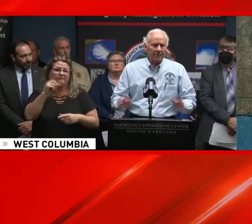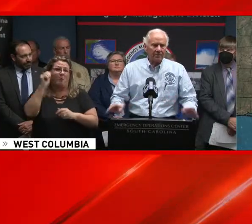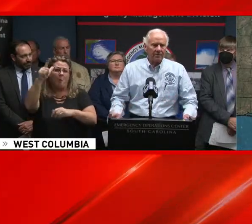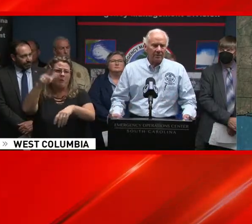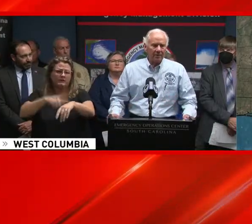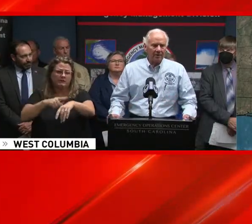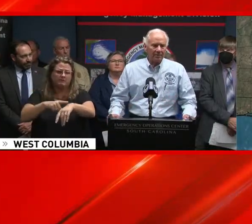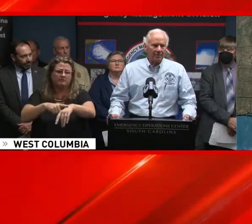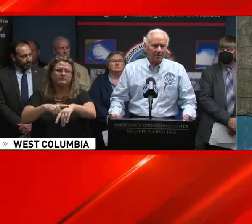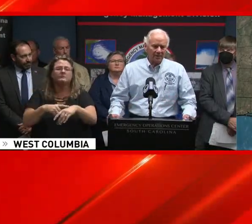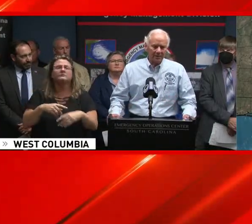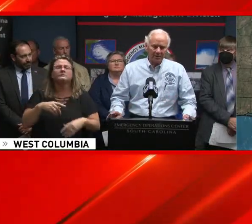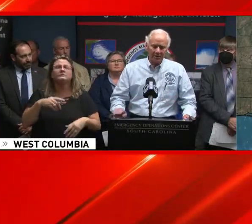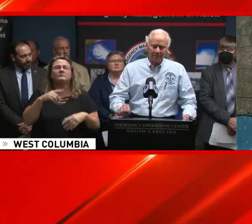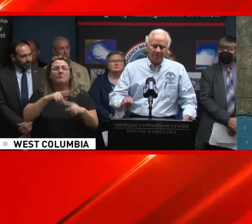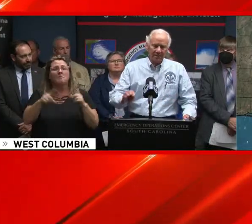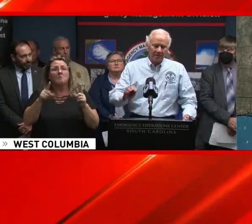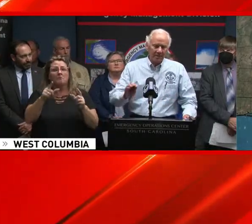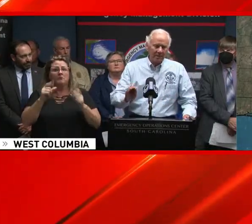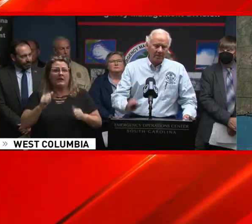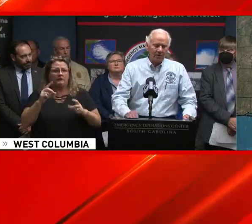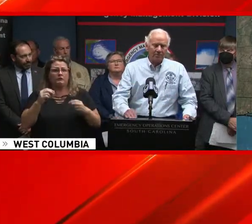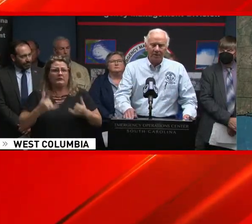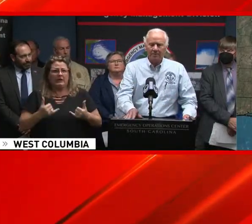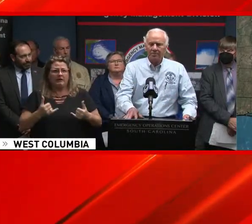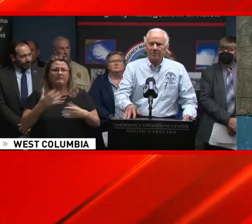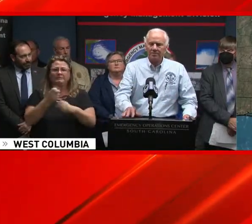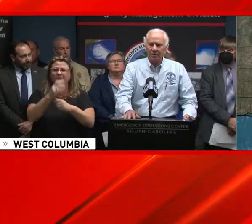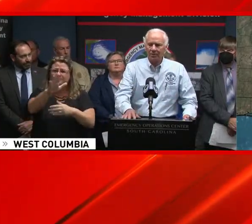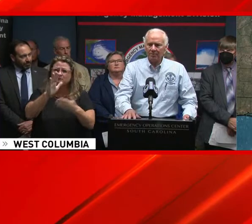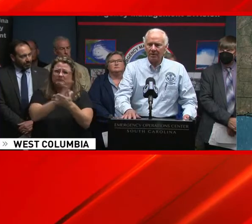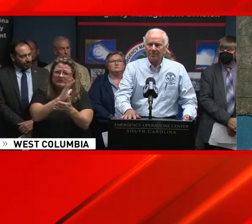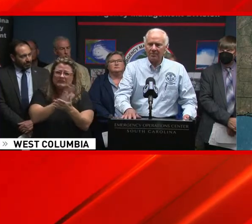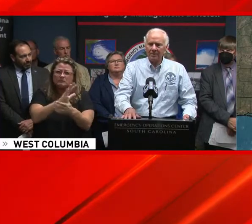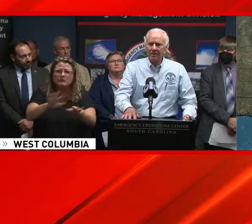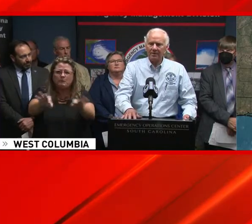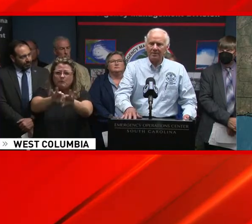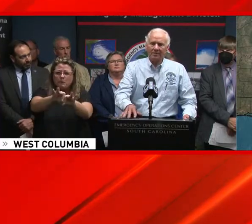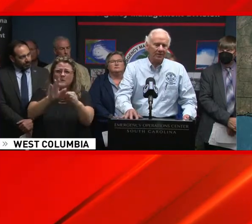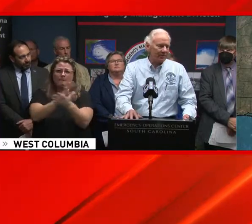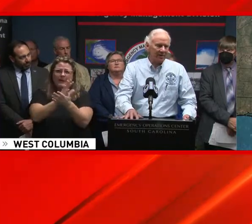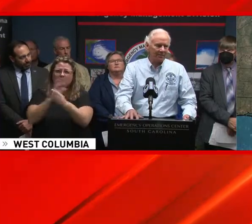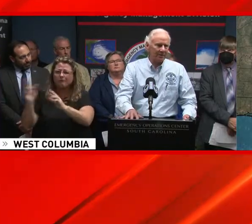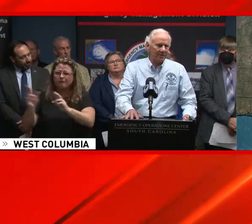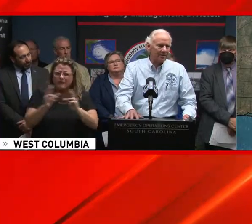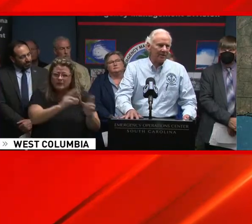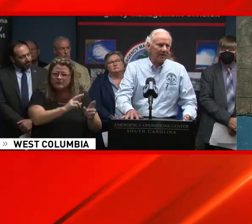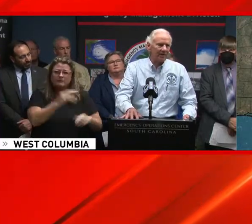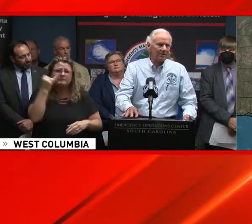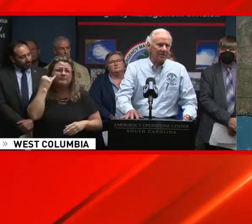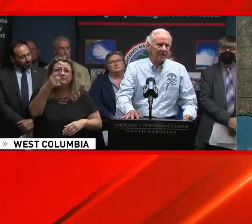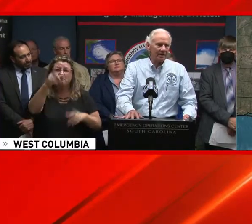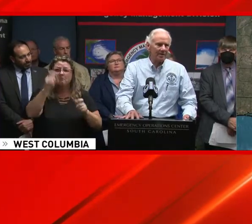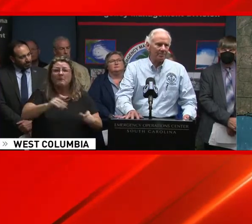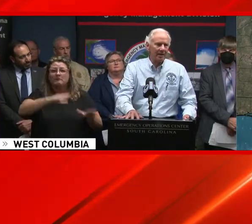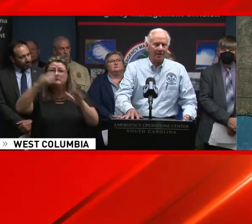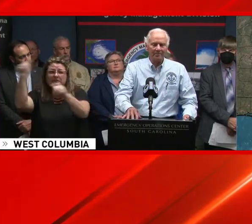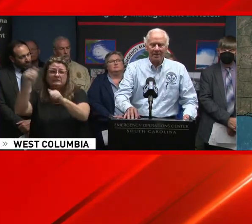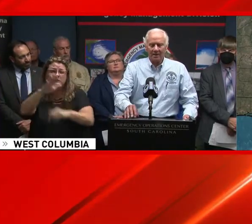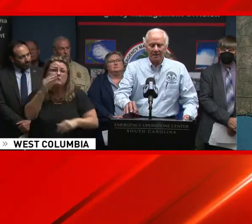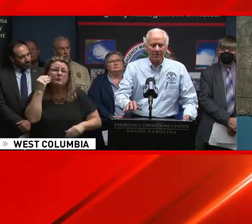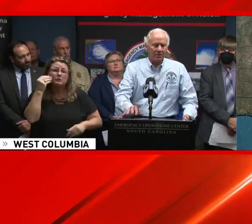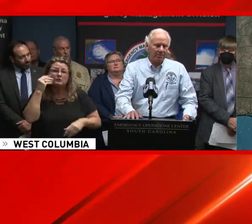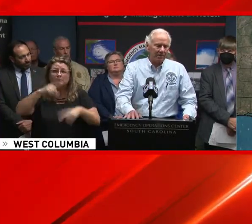This gives us another opportunity to do it. Get all your papers, important papers together that you have to leave the house and can't come